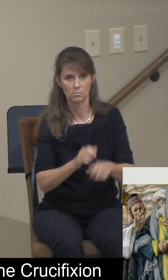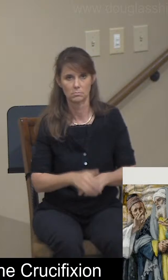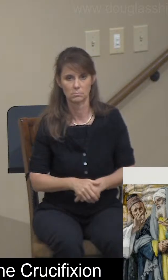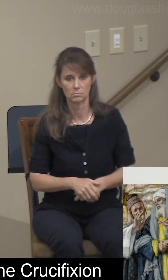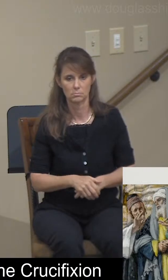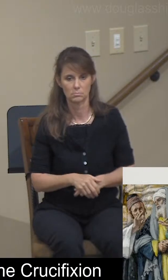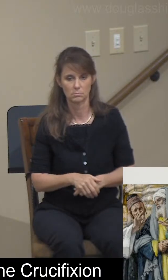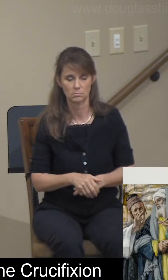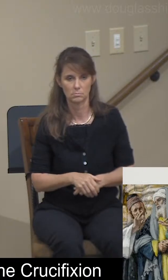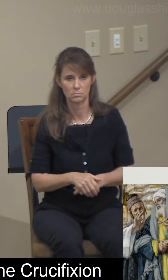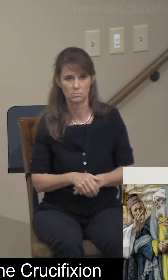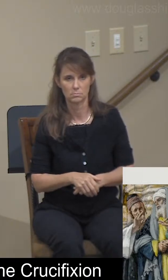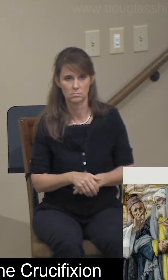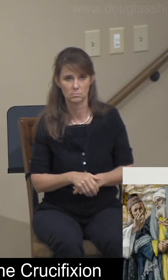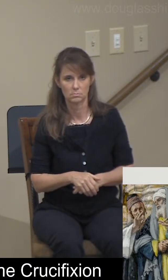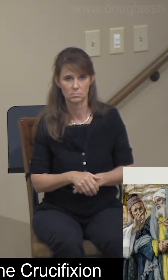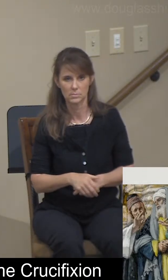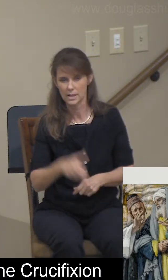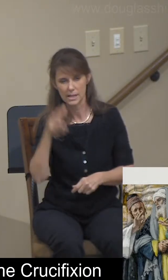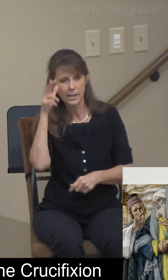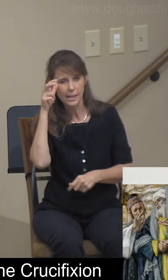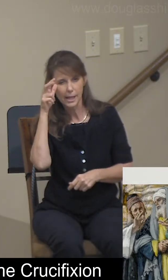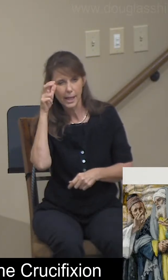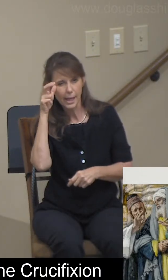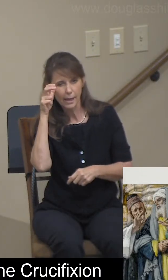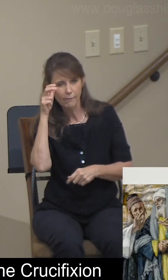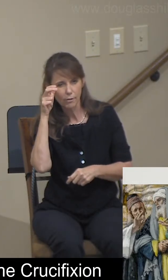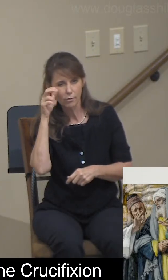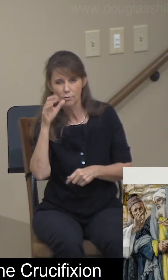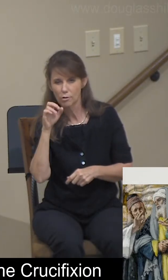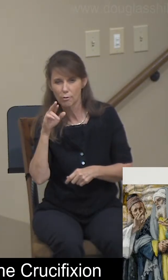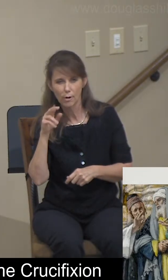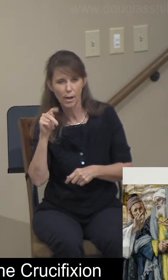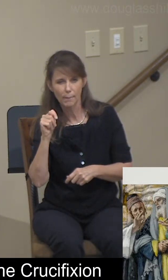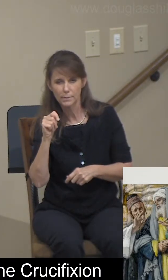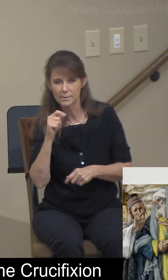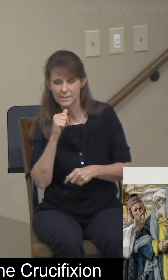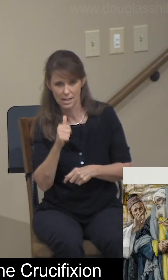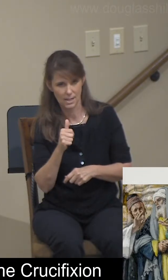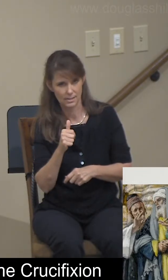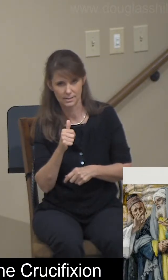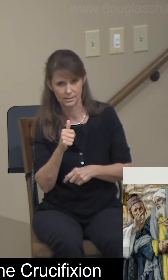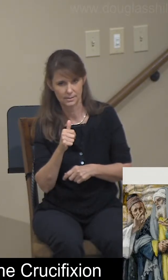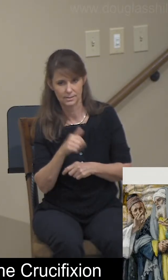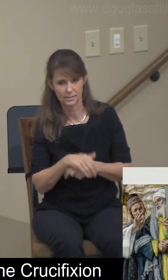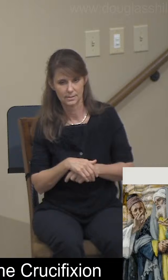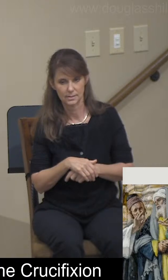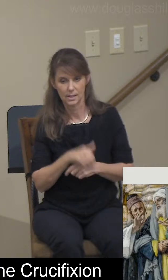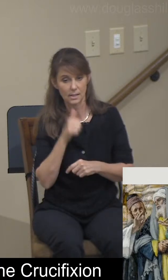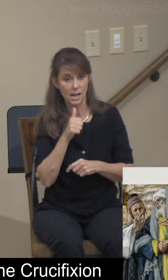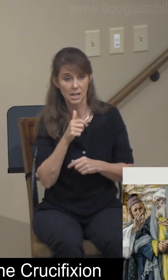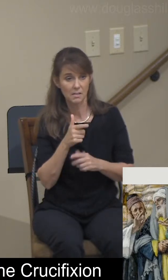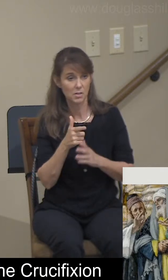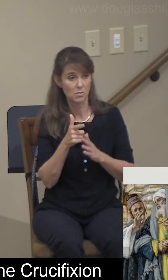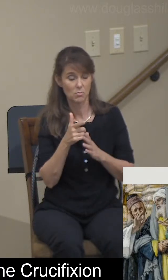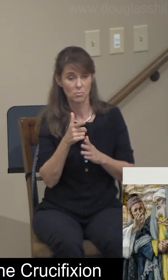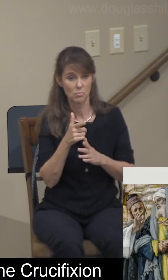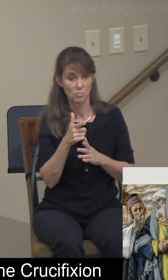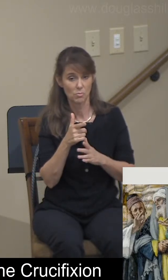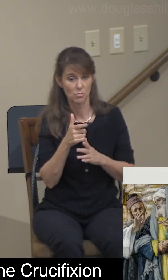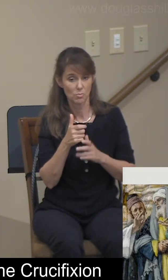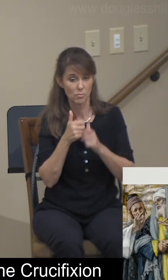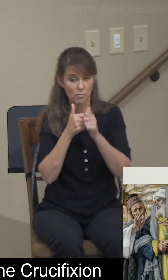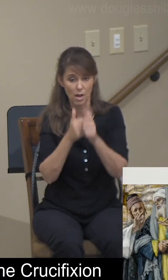their rival upper-class Sadducees. In fact, they aren't even loyal to the Hosmanian dynasty, the dynasty that